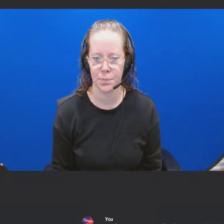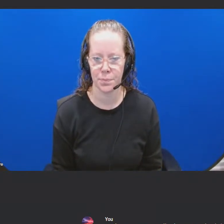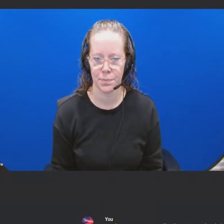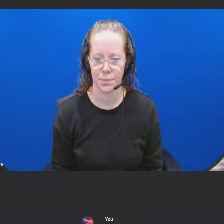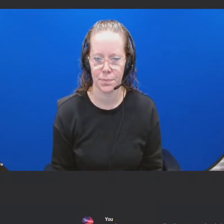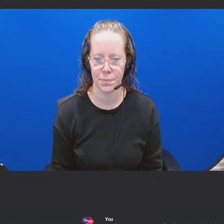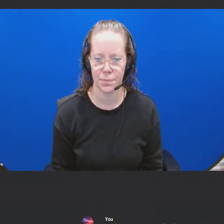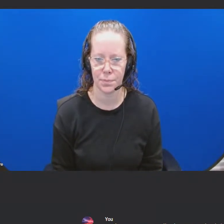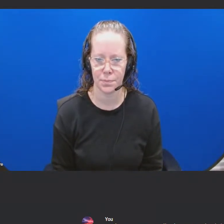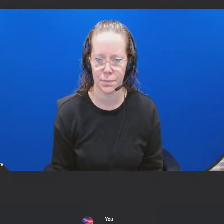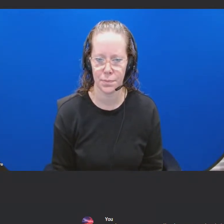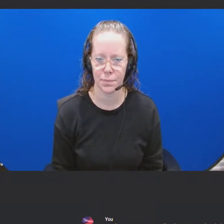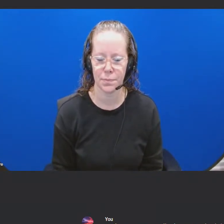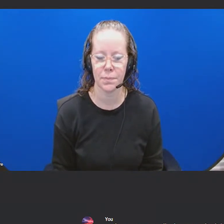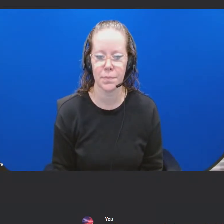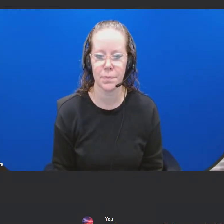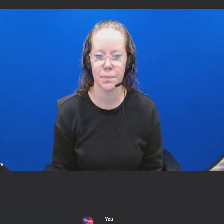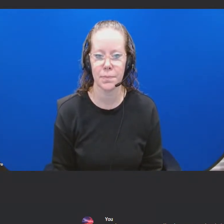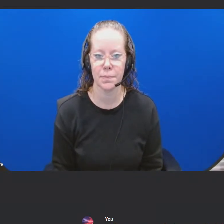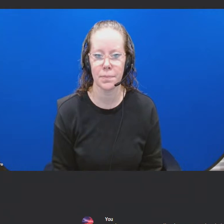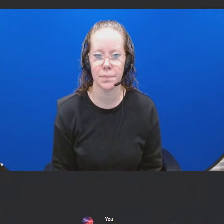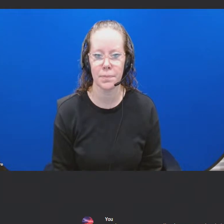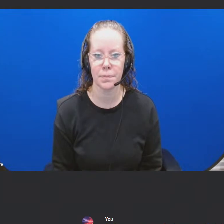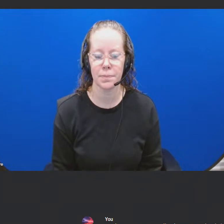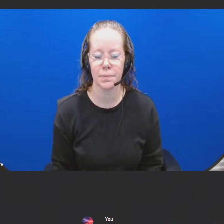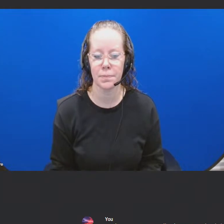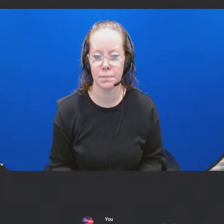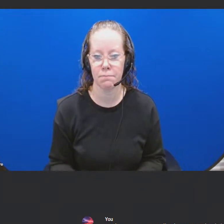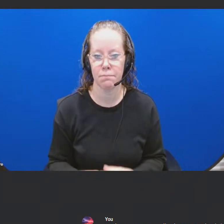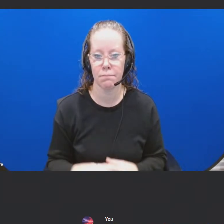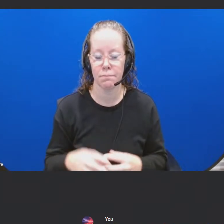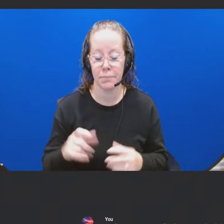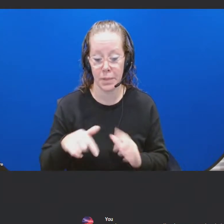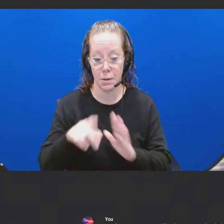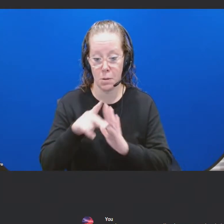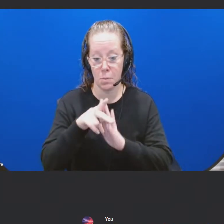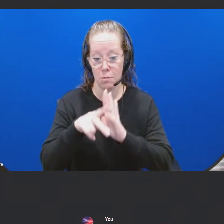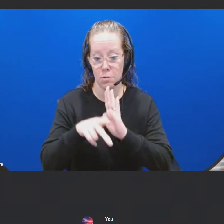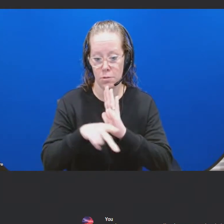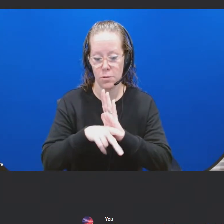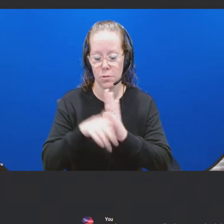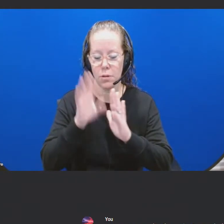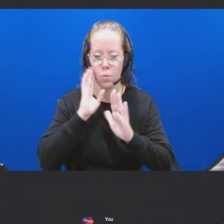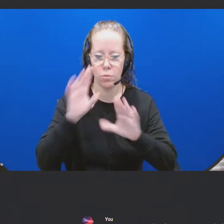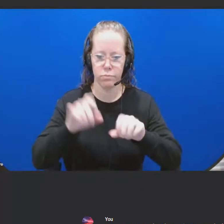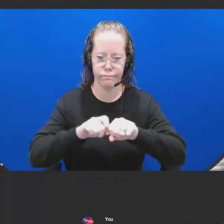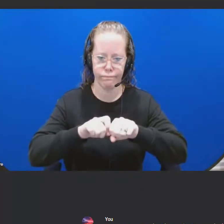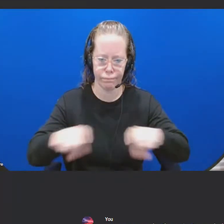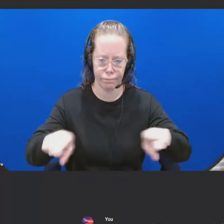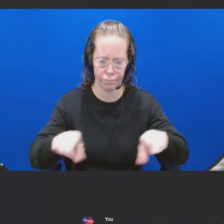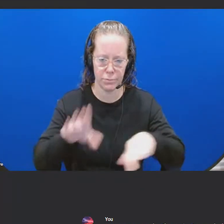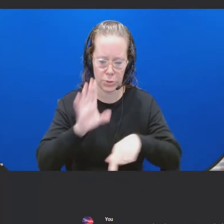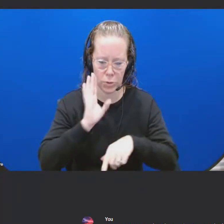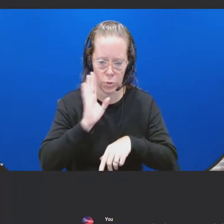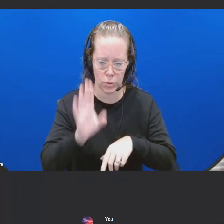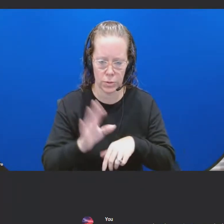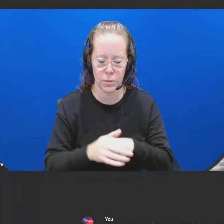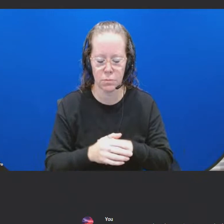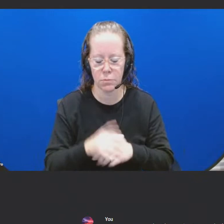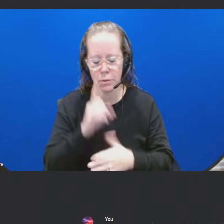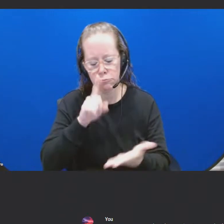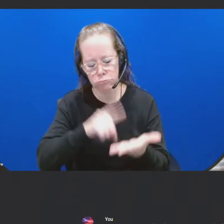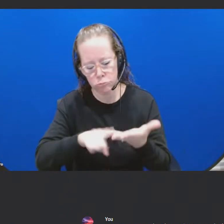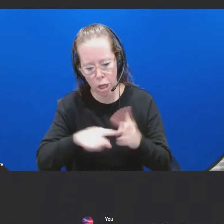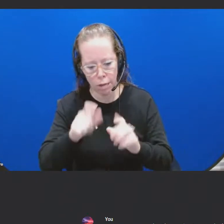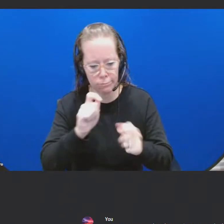and so I am going to send this policy out to you. We just have a few more, we just have to check it to make sure it's